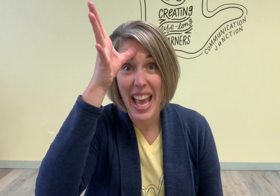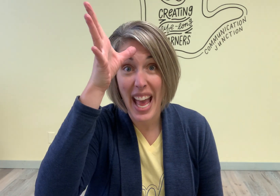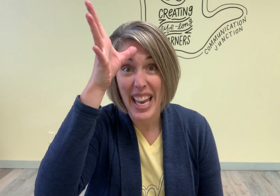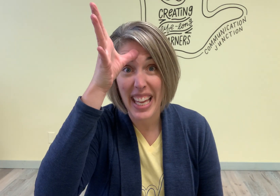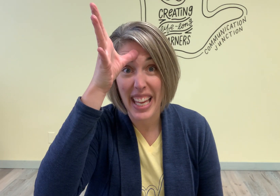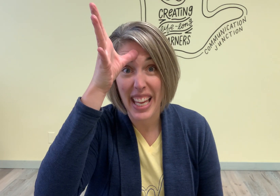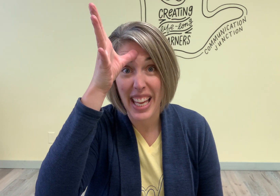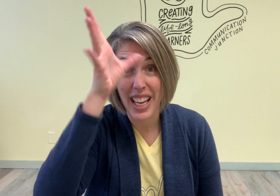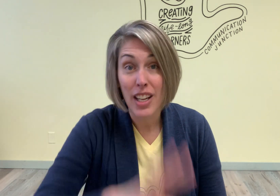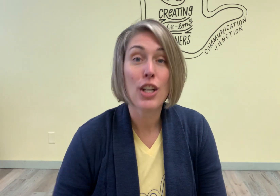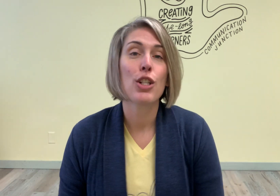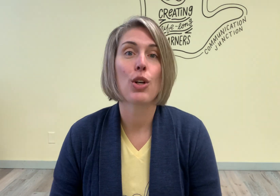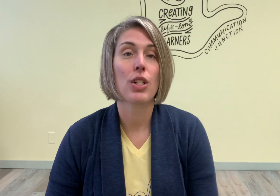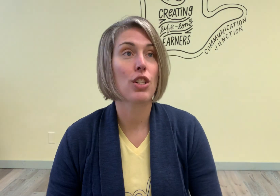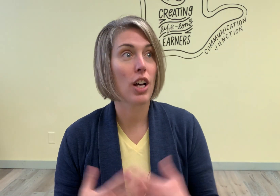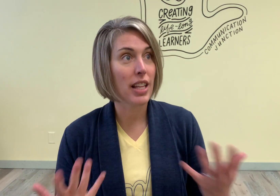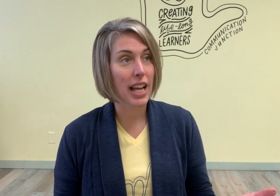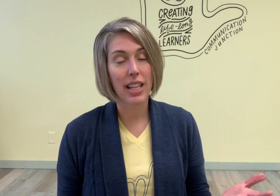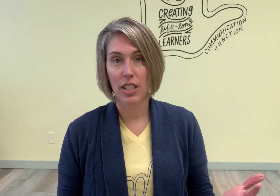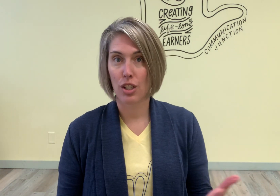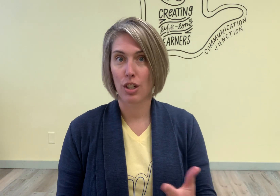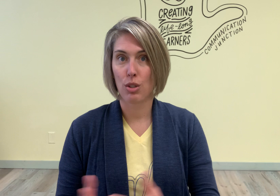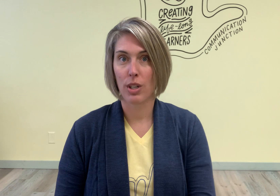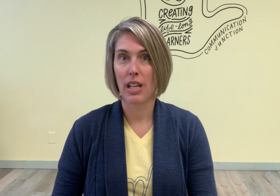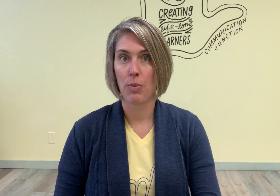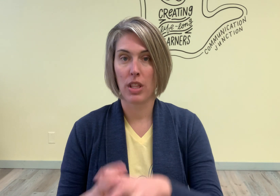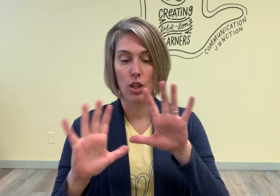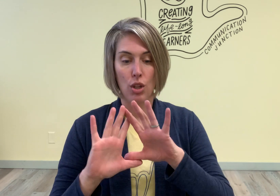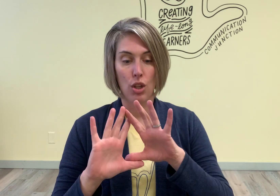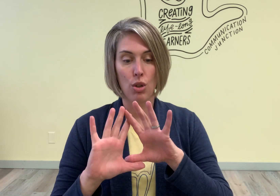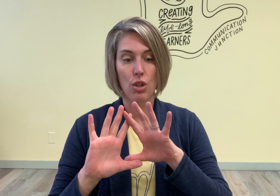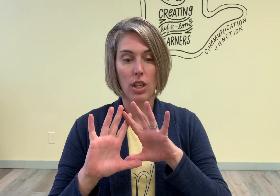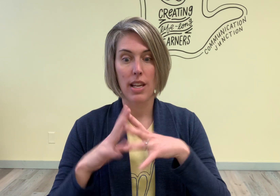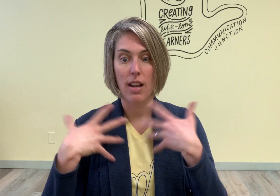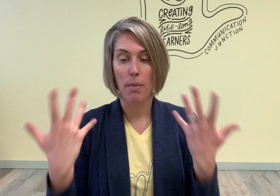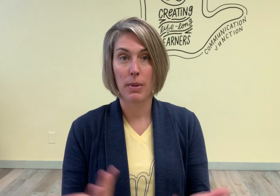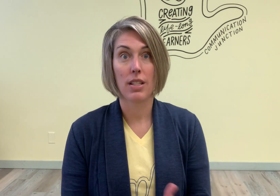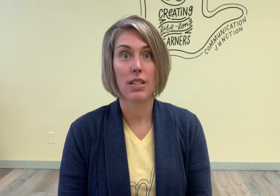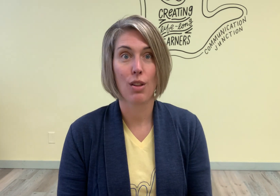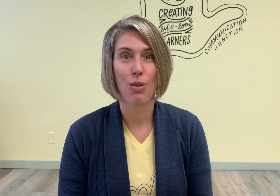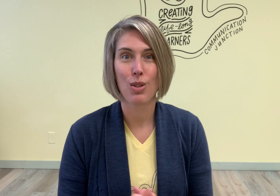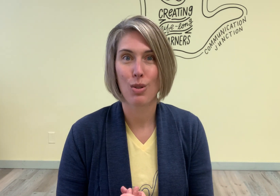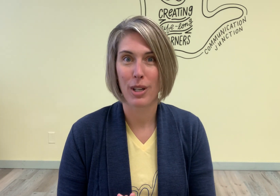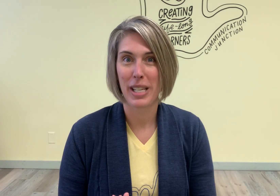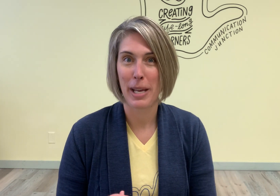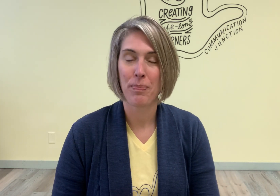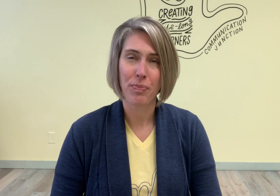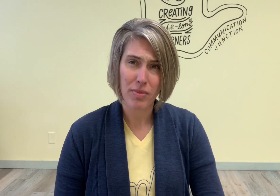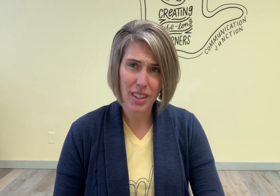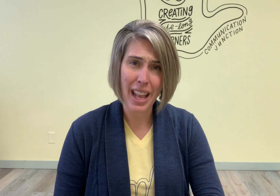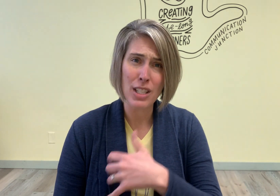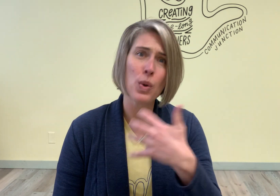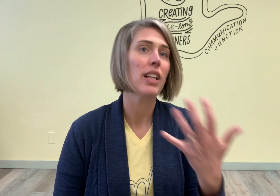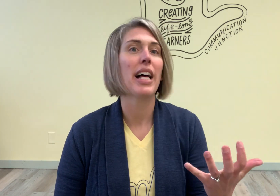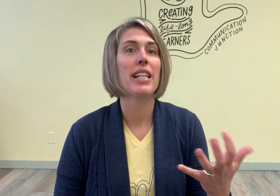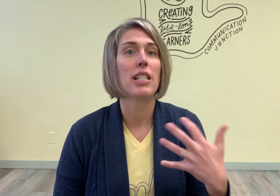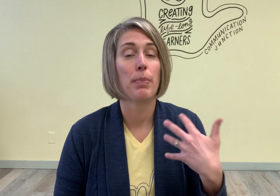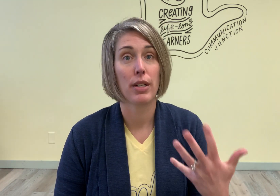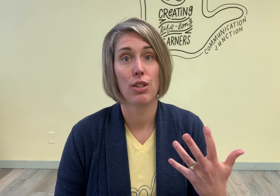Daddy. So the song that I like to start story time with usually encompasses the whole story time, as well as appeals